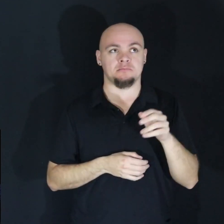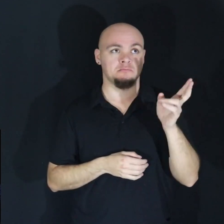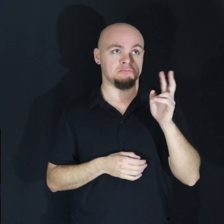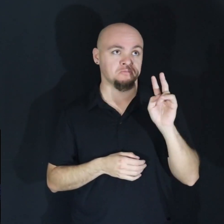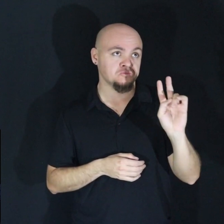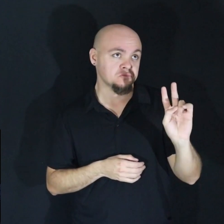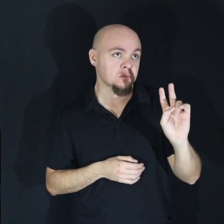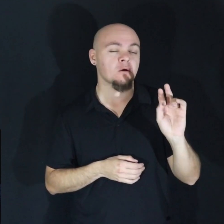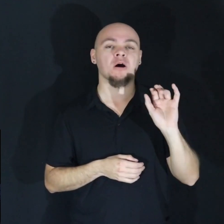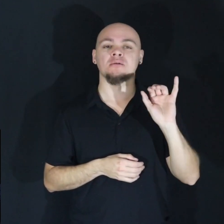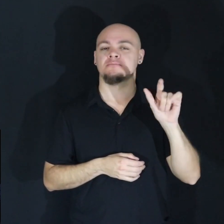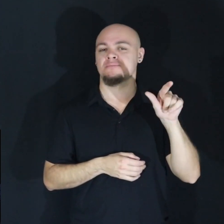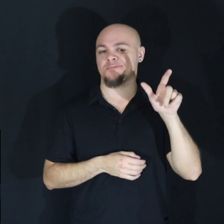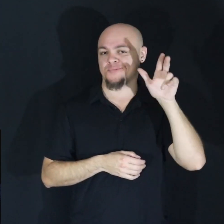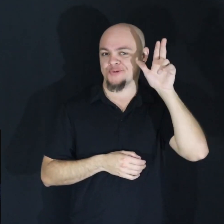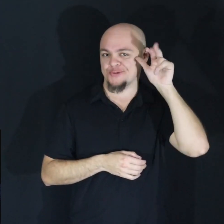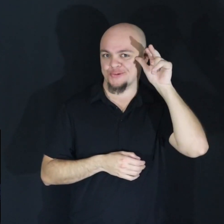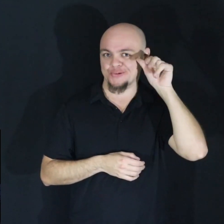That she did.